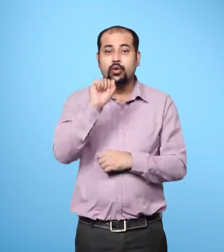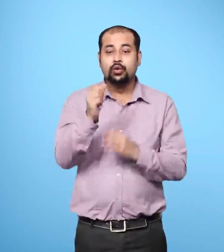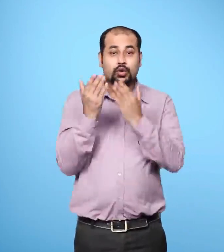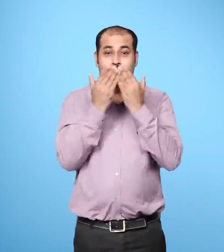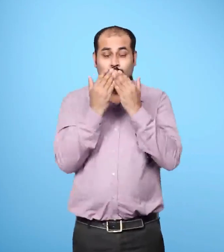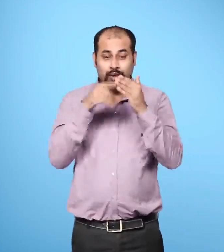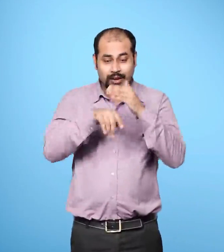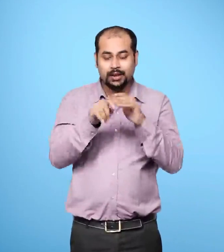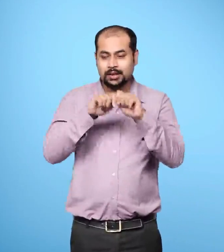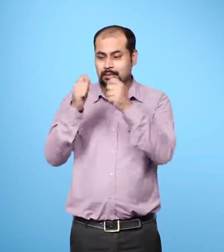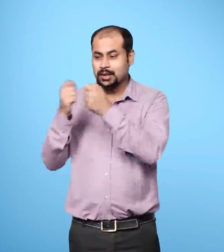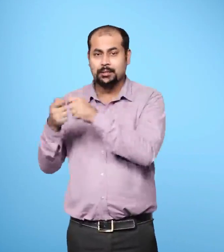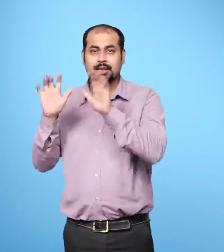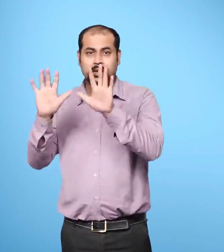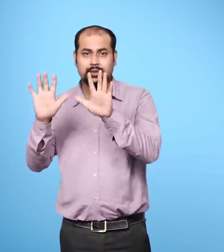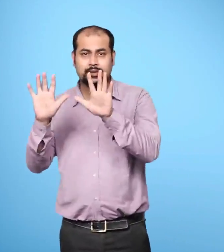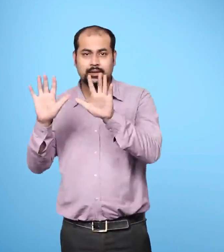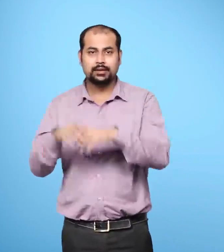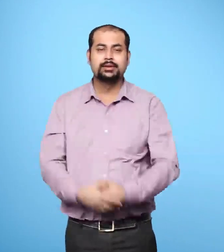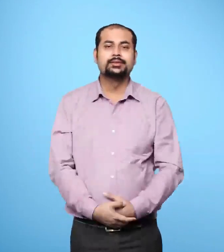Teams of 10 in your school.